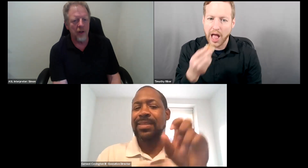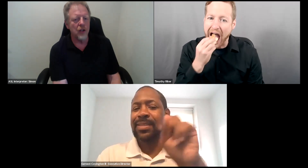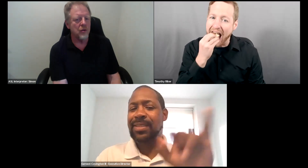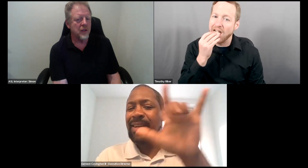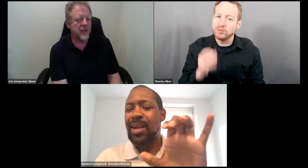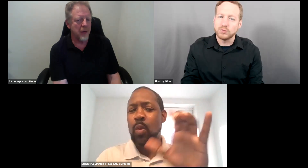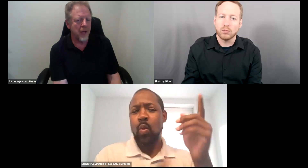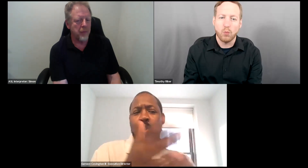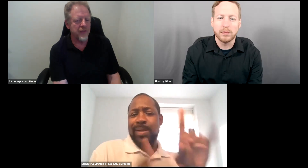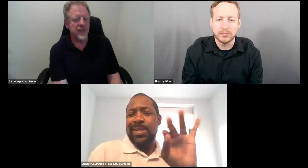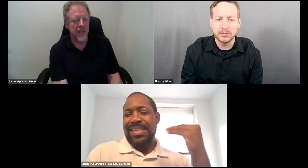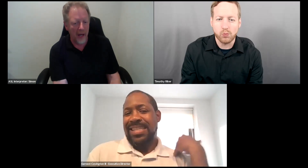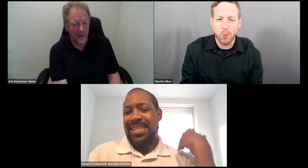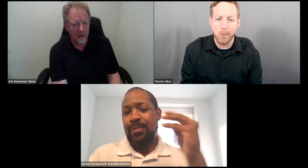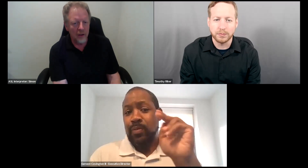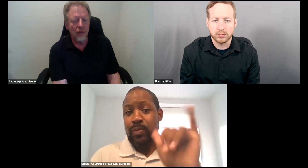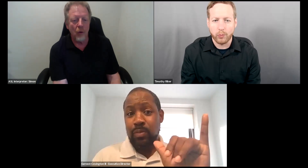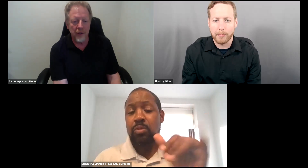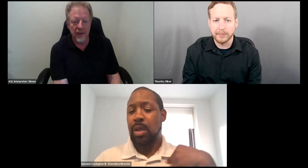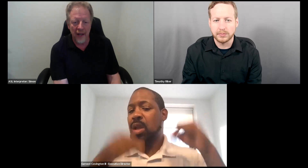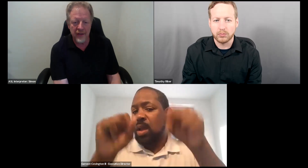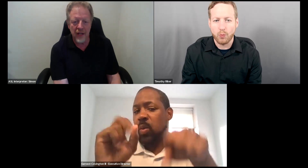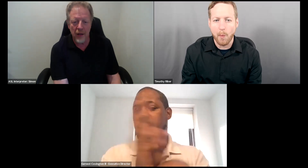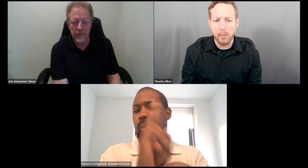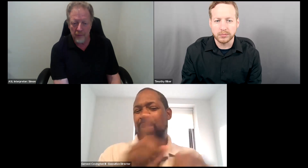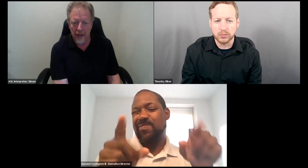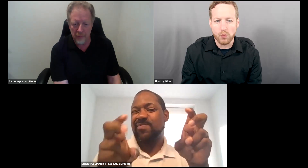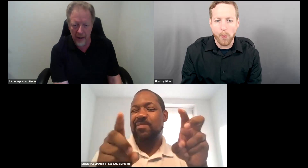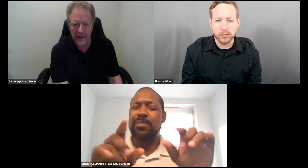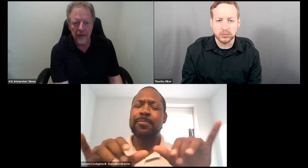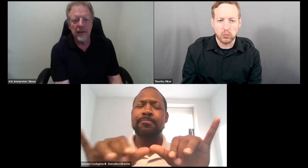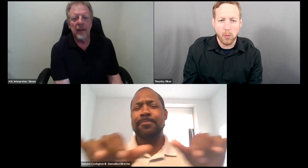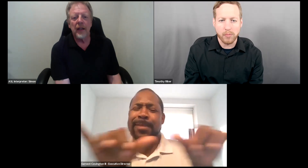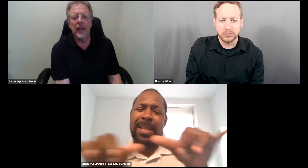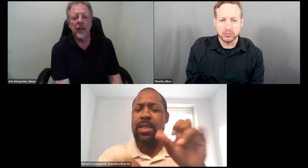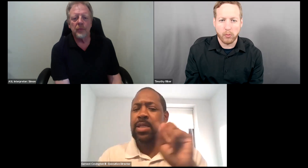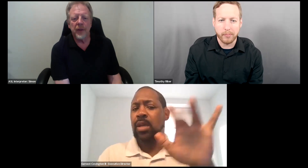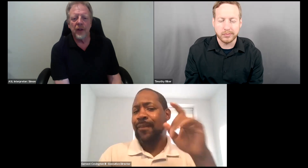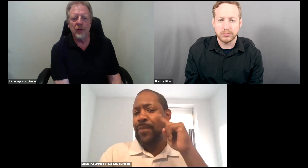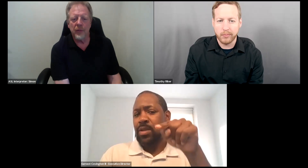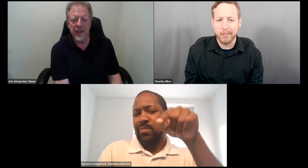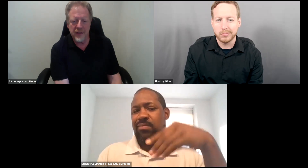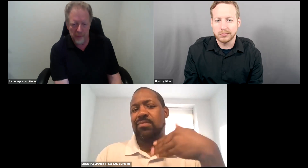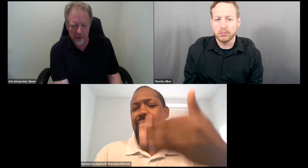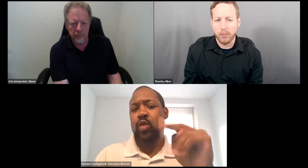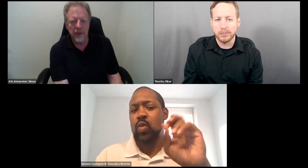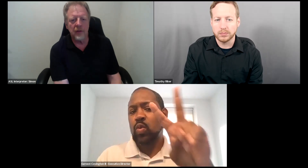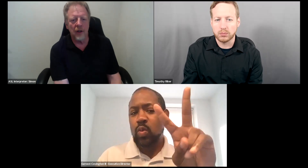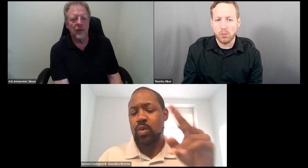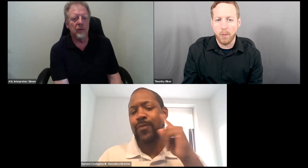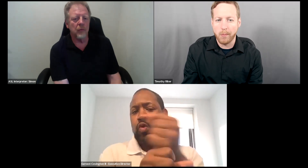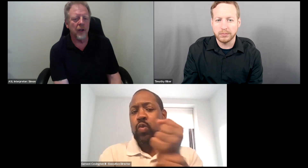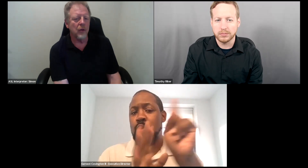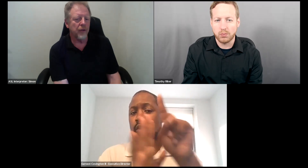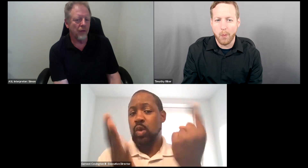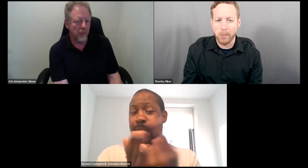then we could use the same type of style of what we did the last time back in May. but you know, something similar, but you